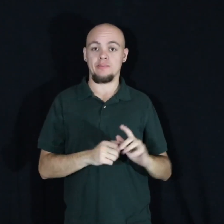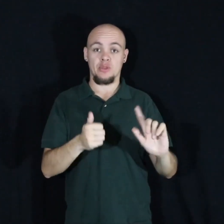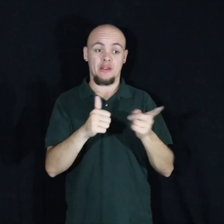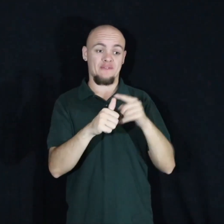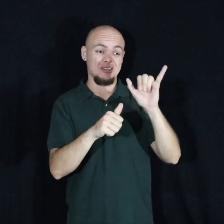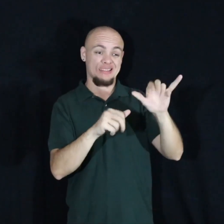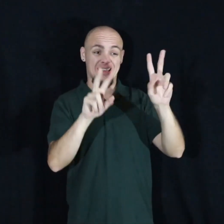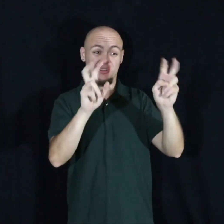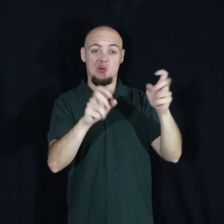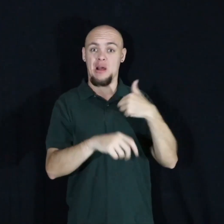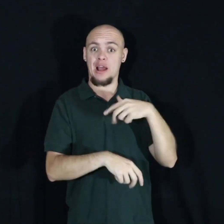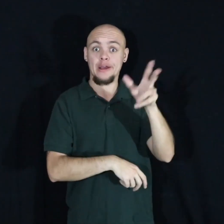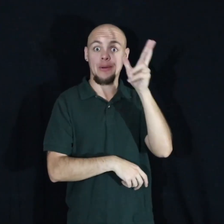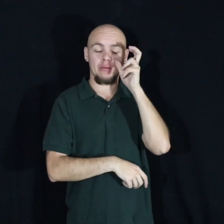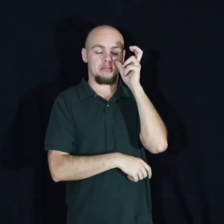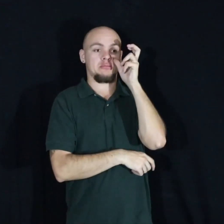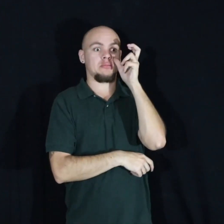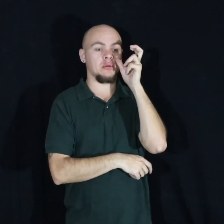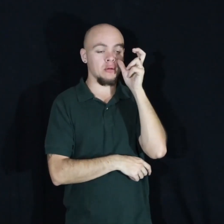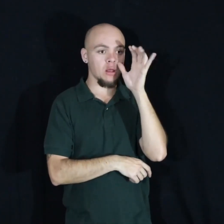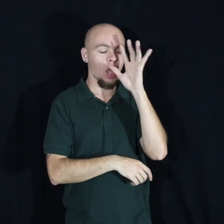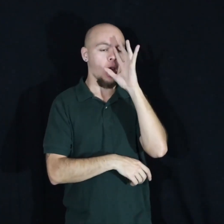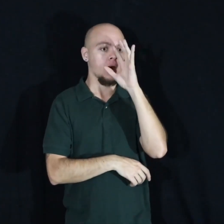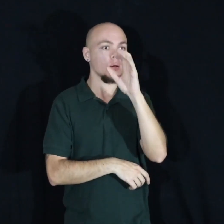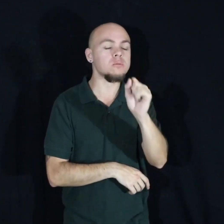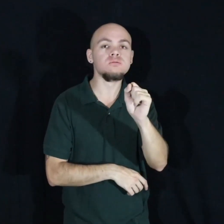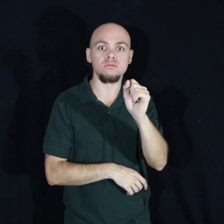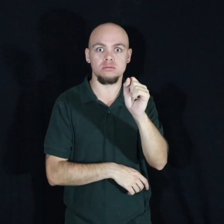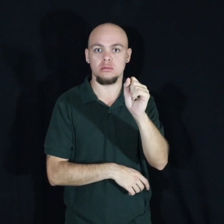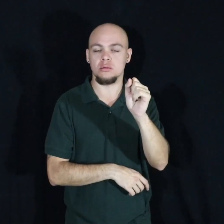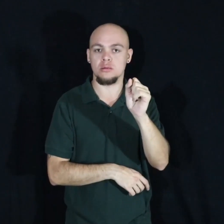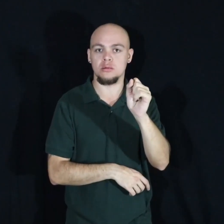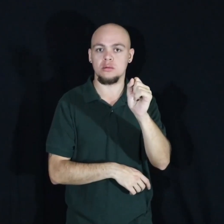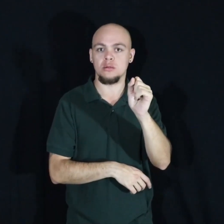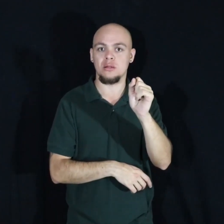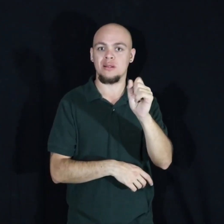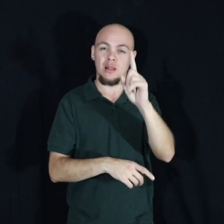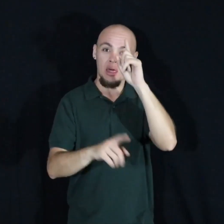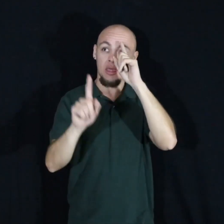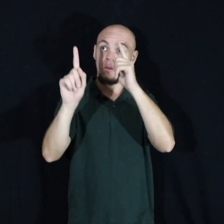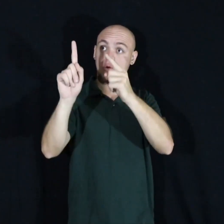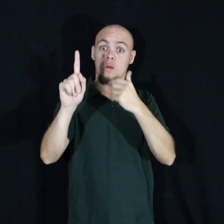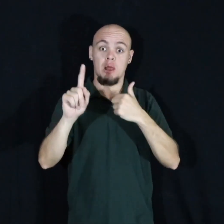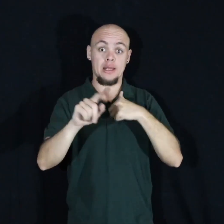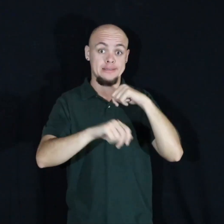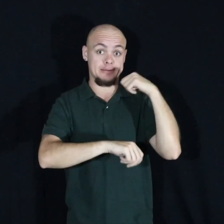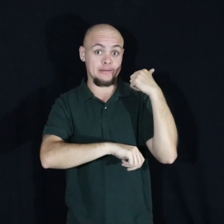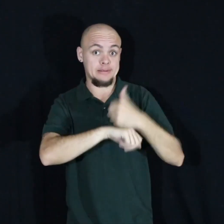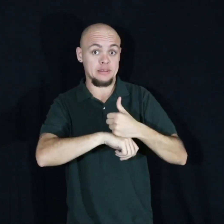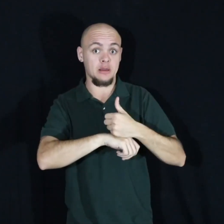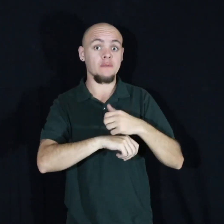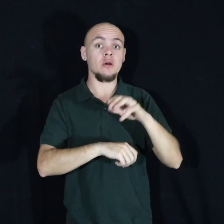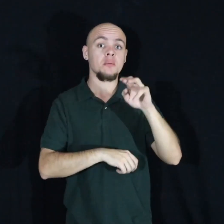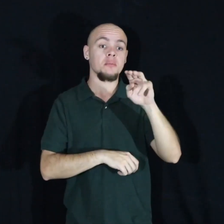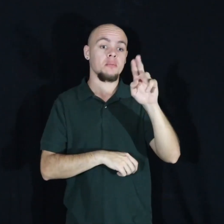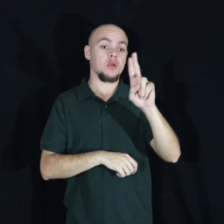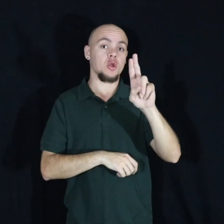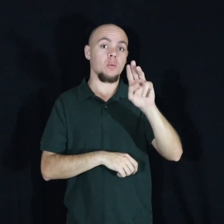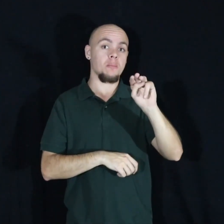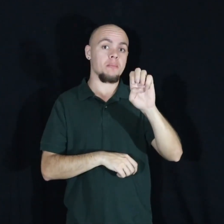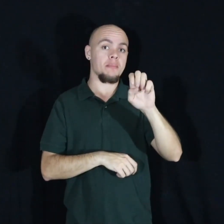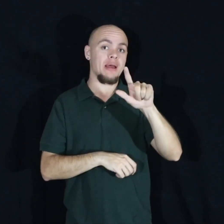that quote, I was immediately consumed. The mission I had set out to accomplish for eumelanin was